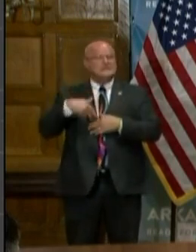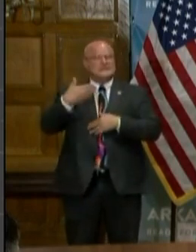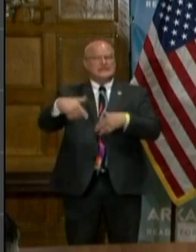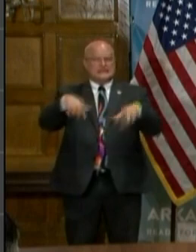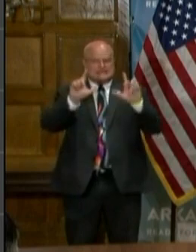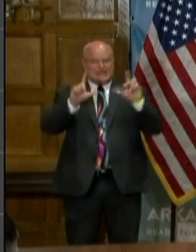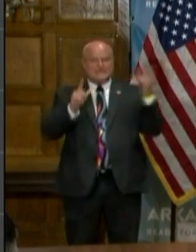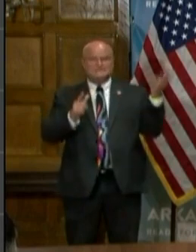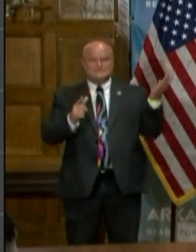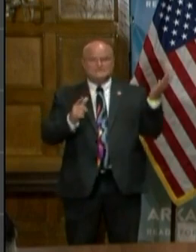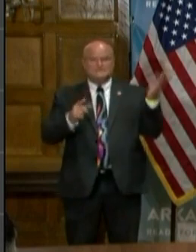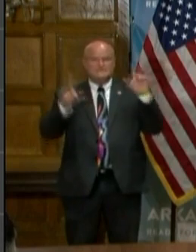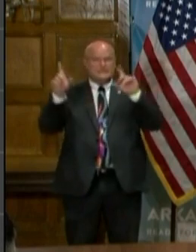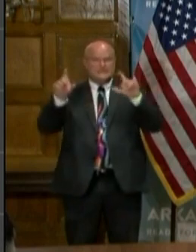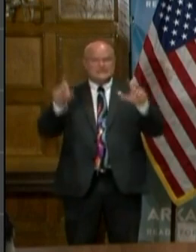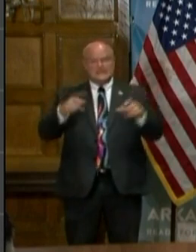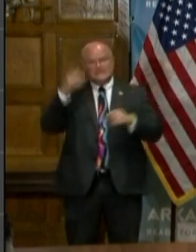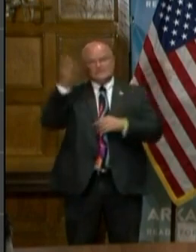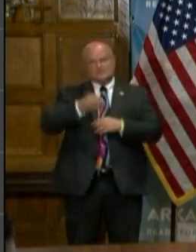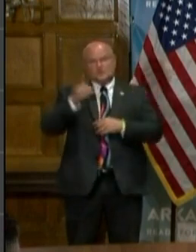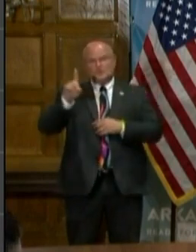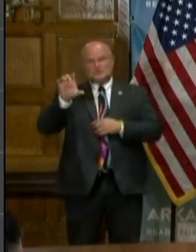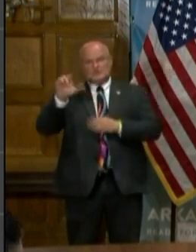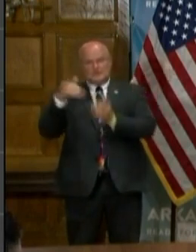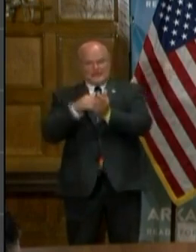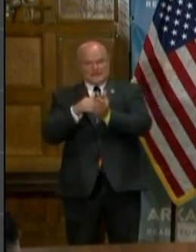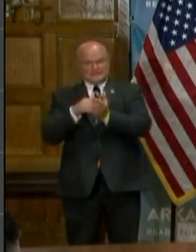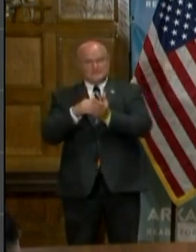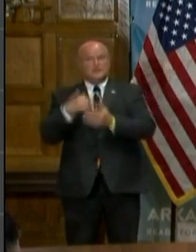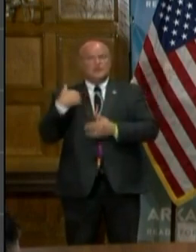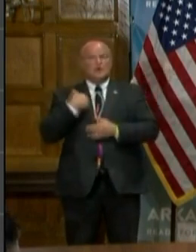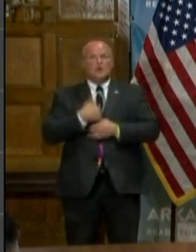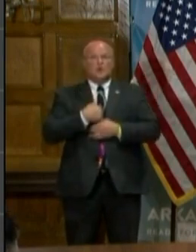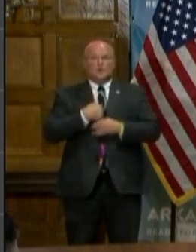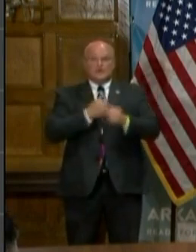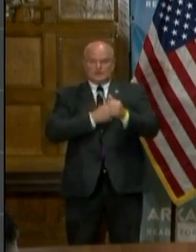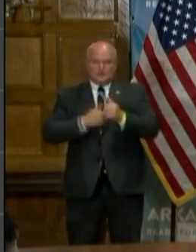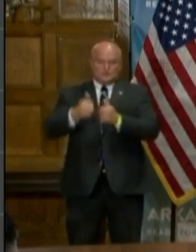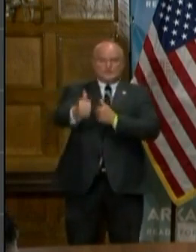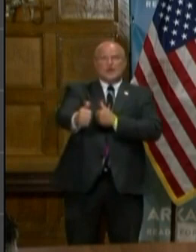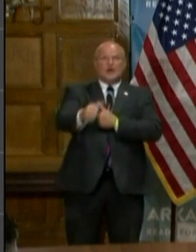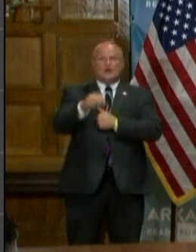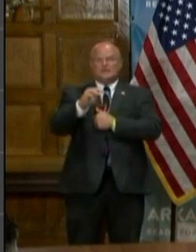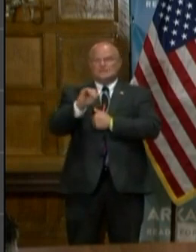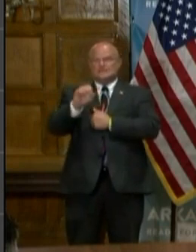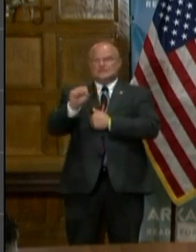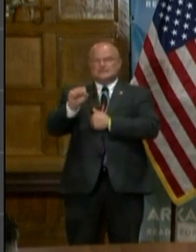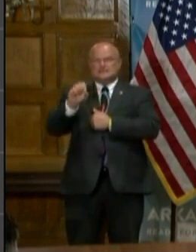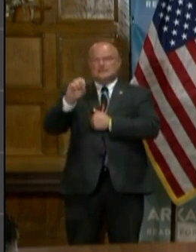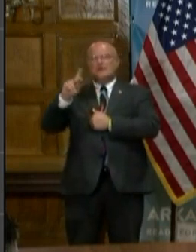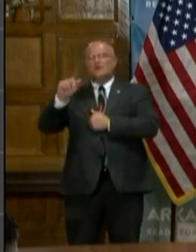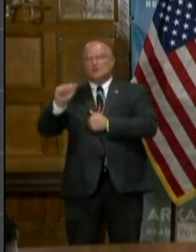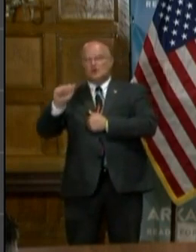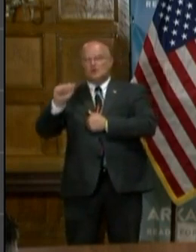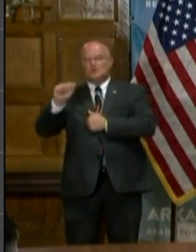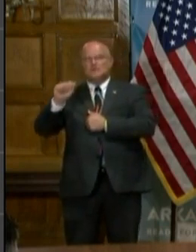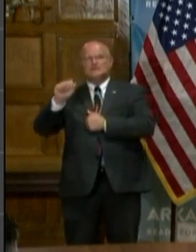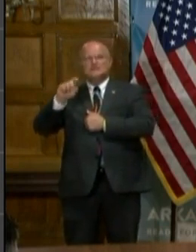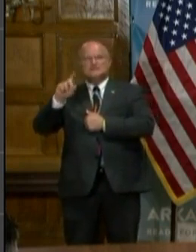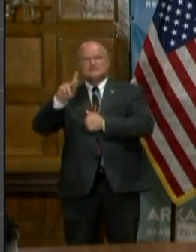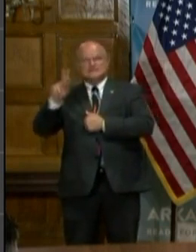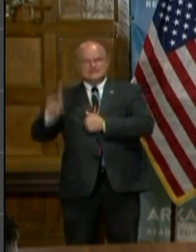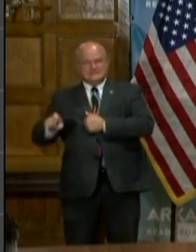next slide, which is the tests per 100,000, where we move up beyond Mississippi, Oklahoma, Kentucky, and Texas,